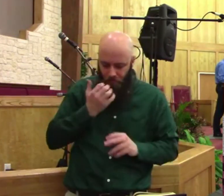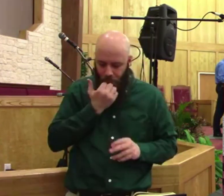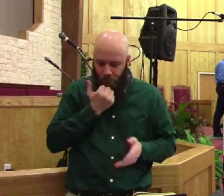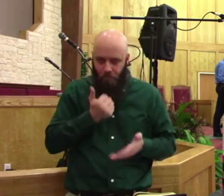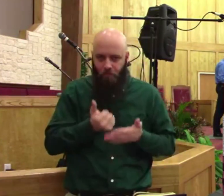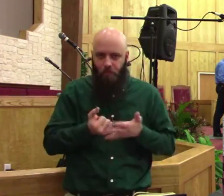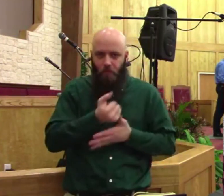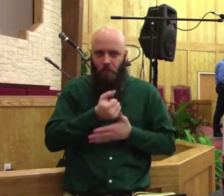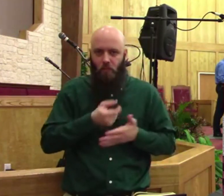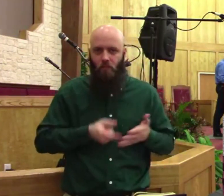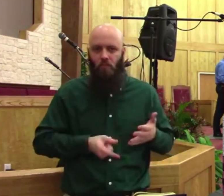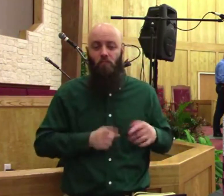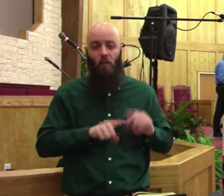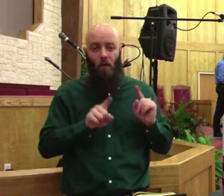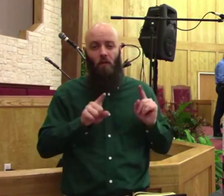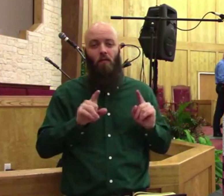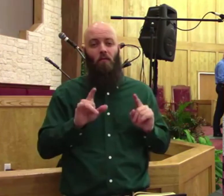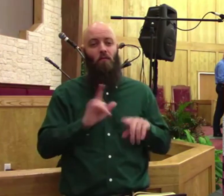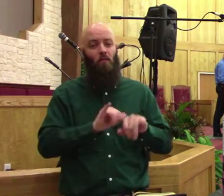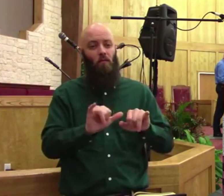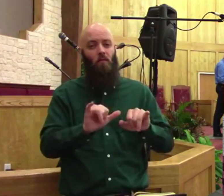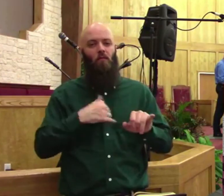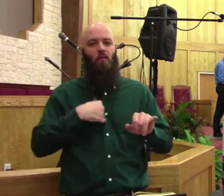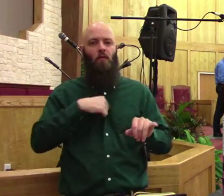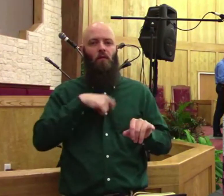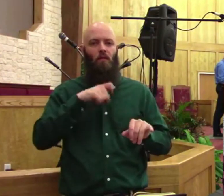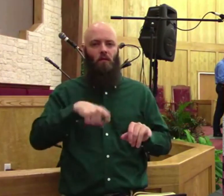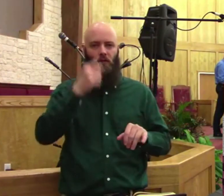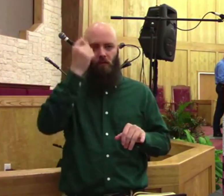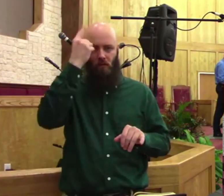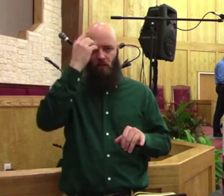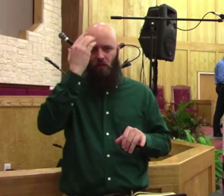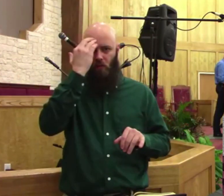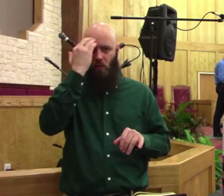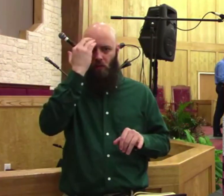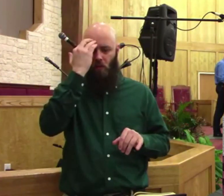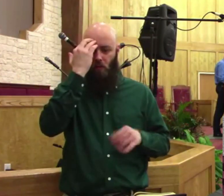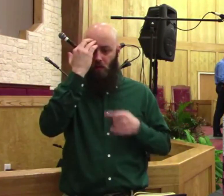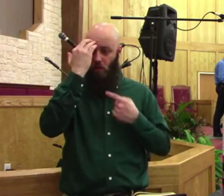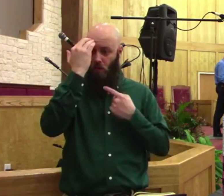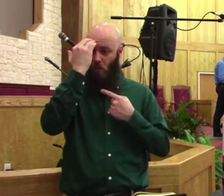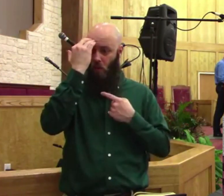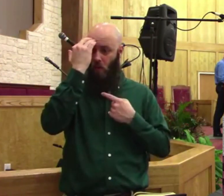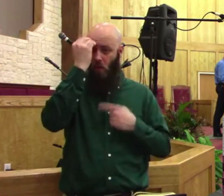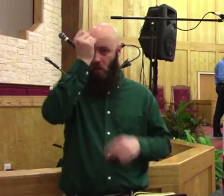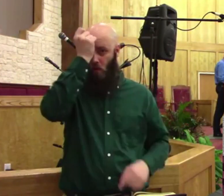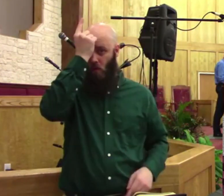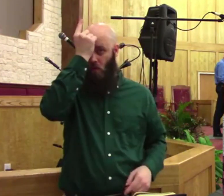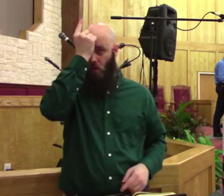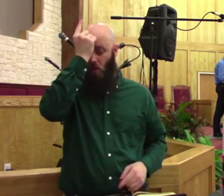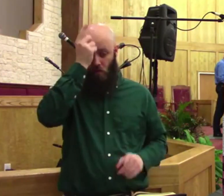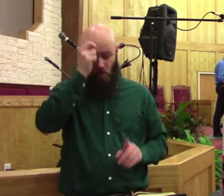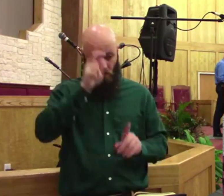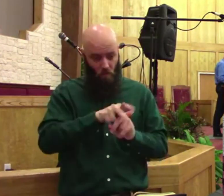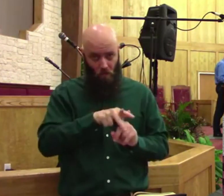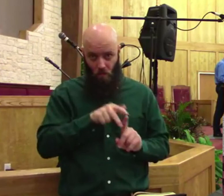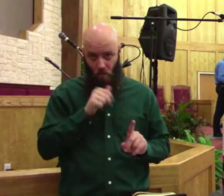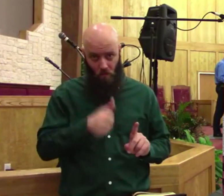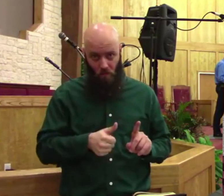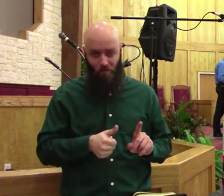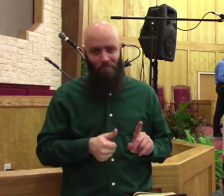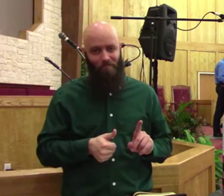But we have to be aware of the danger of knowing without doing. The